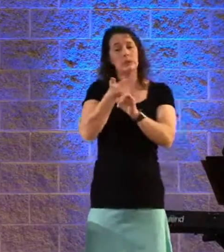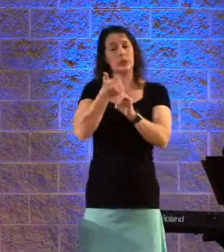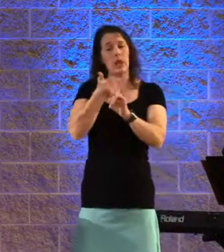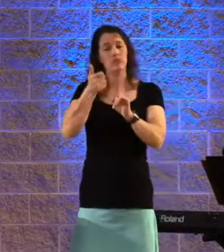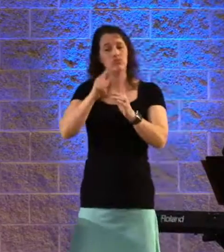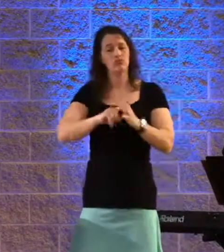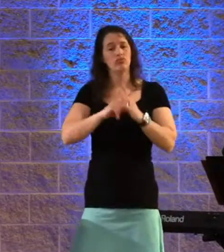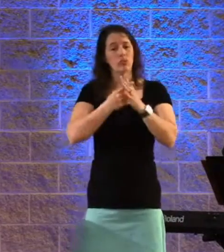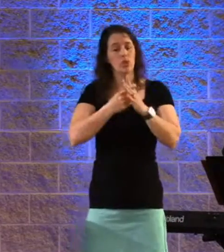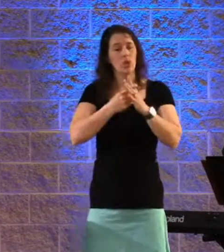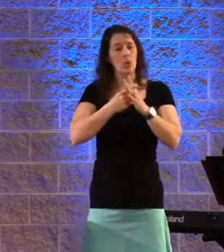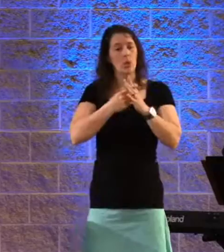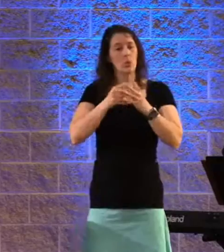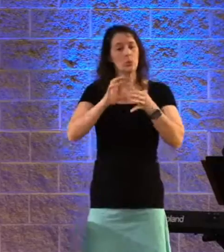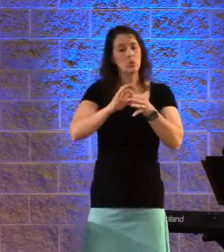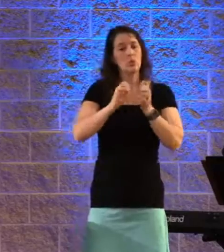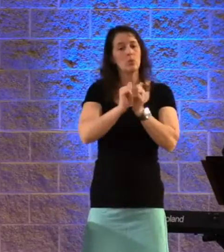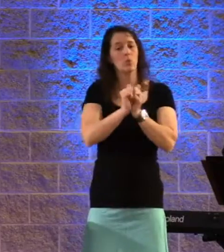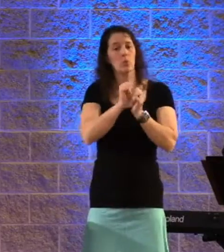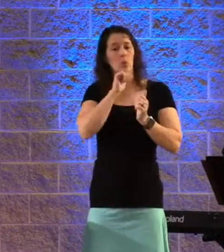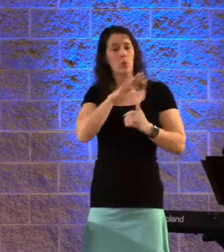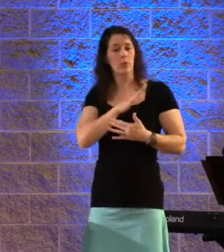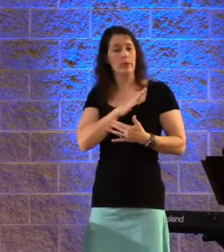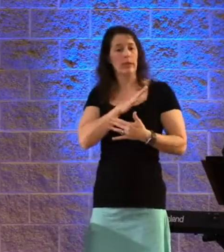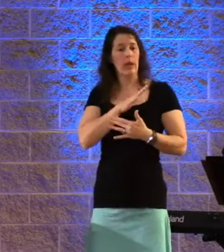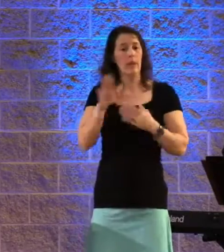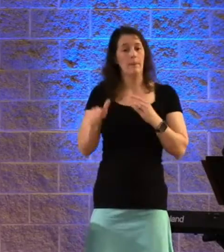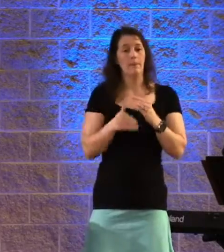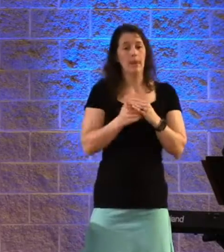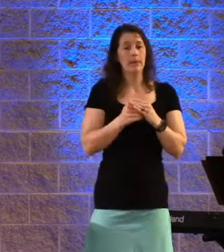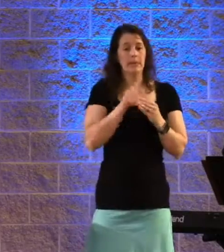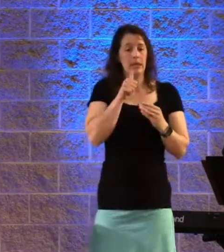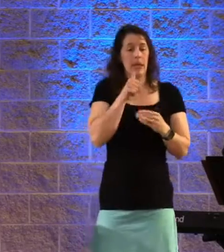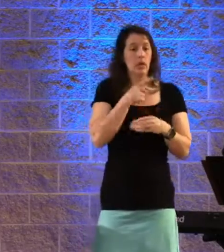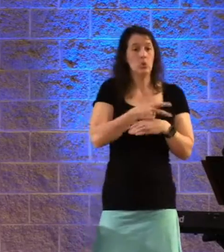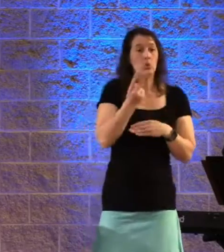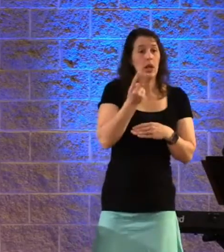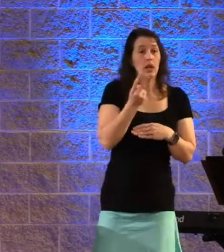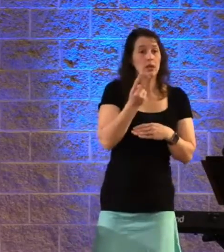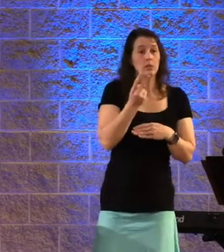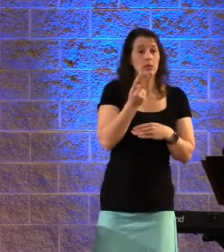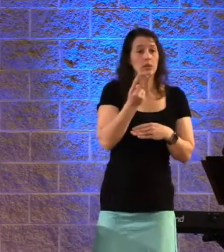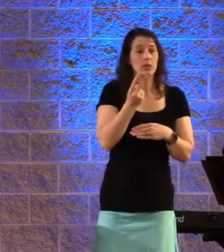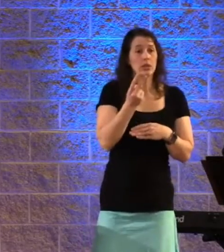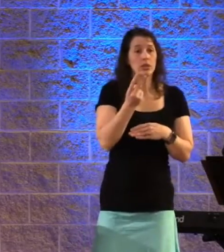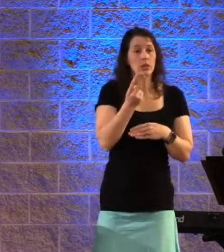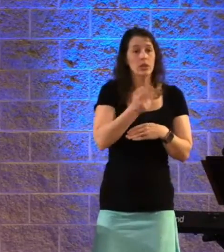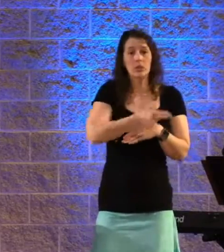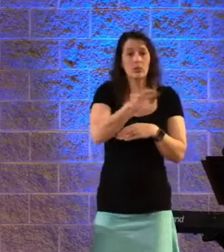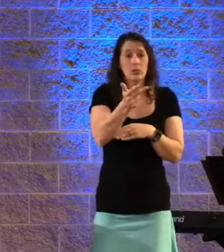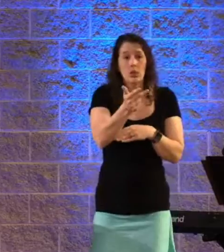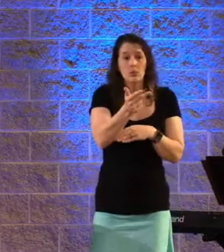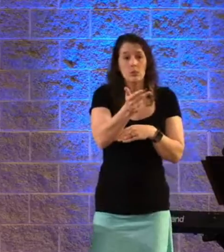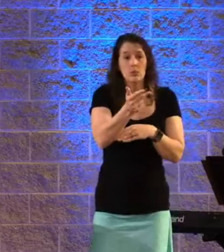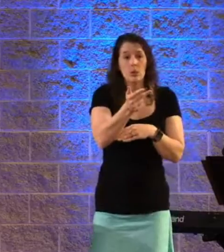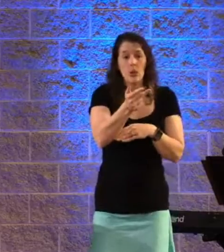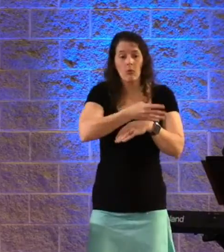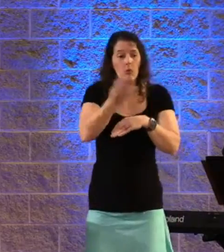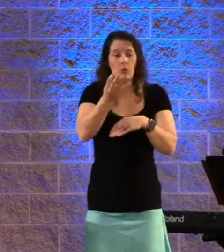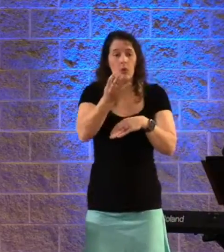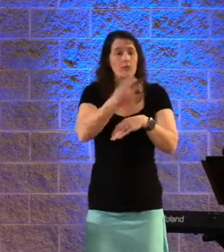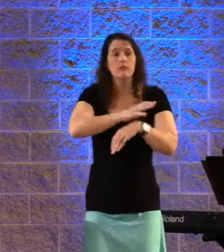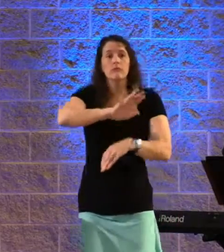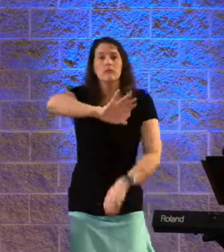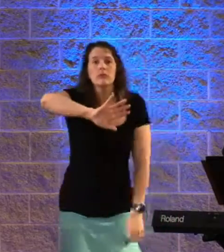a relationship with a woman who had been married not two times, not just three times, it